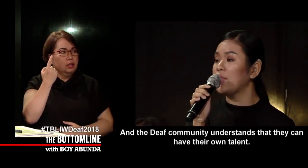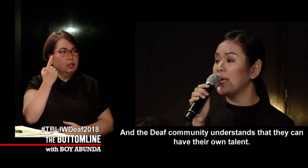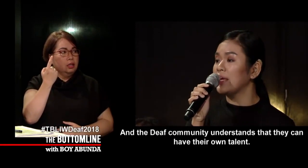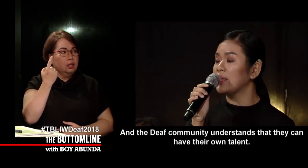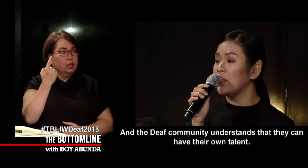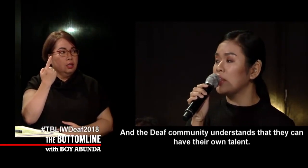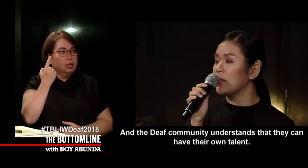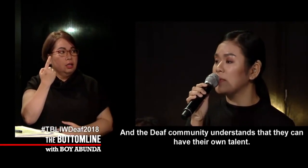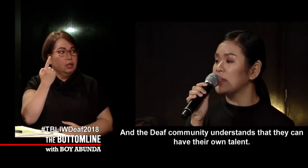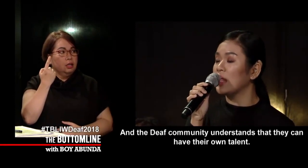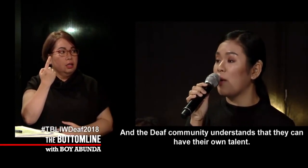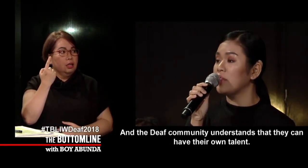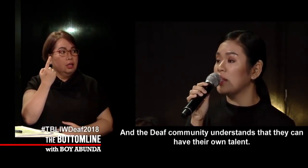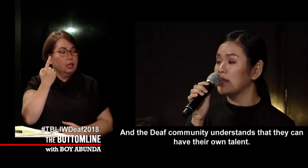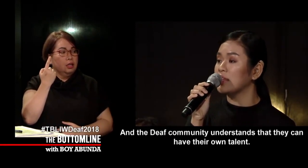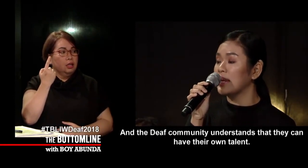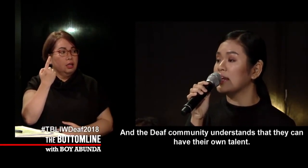they